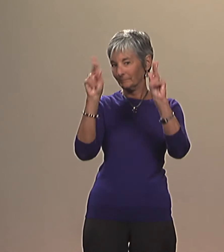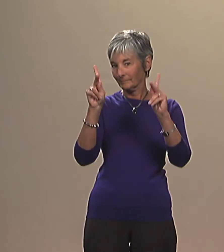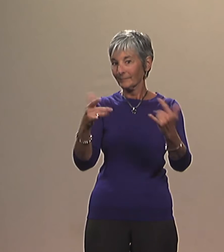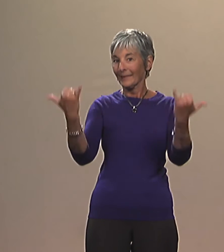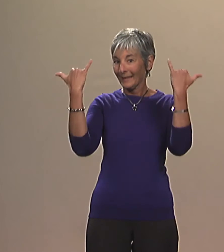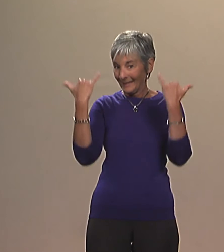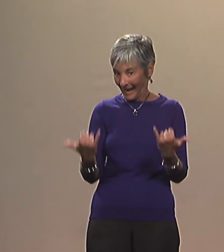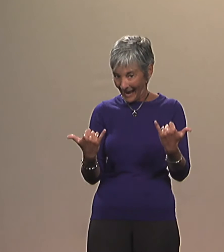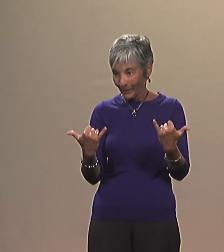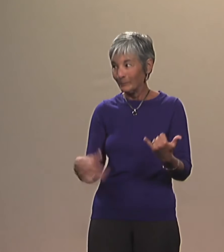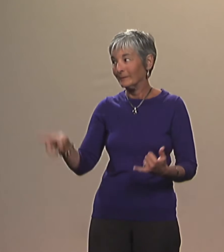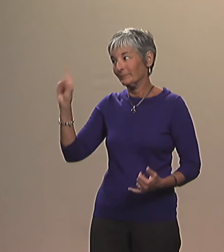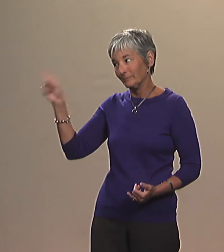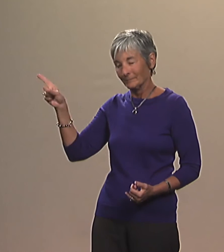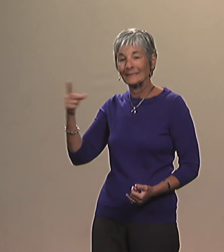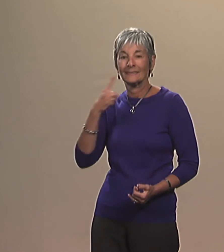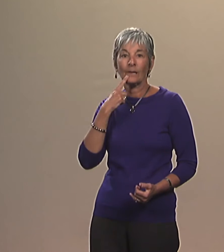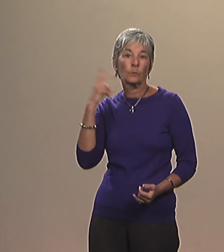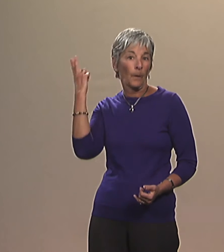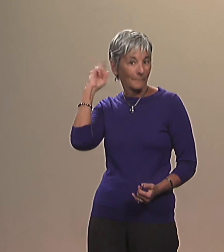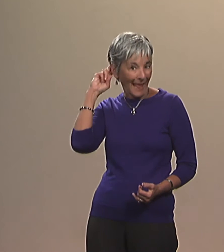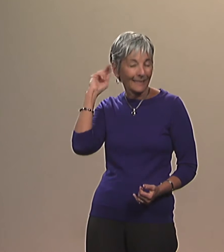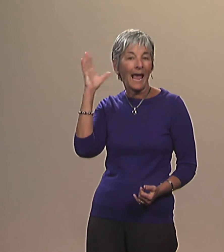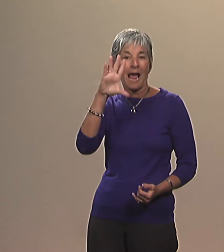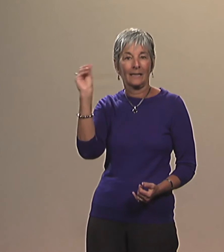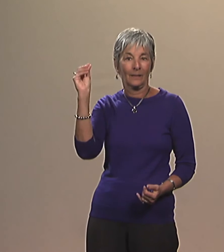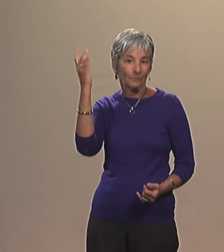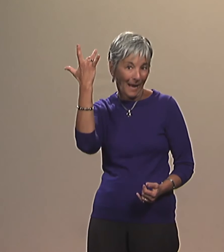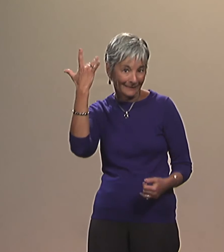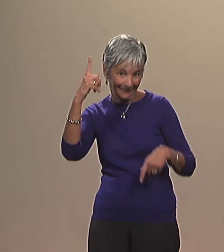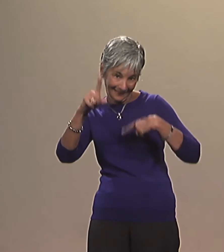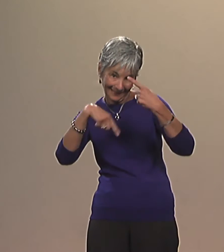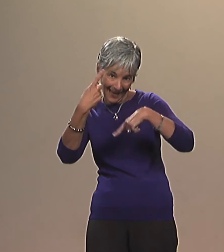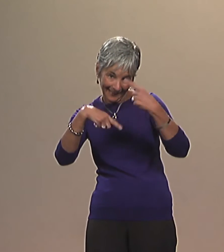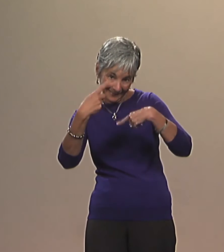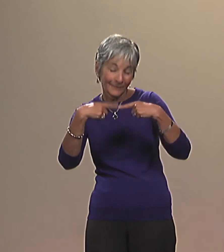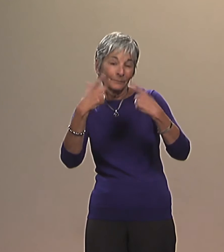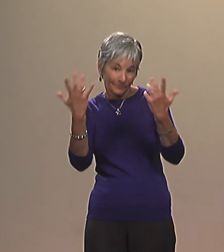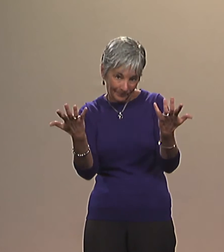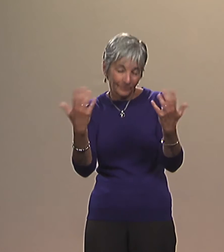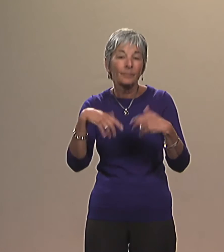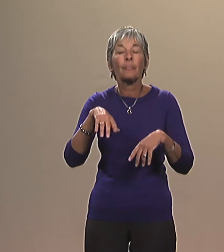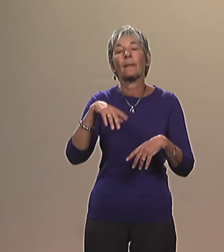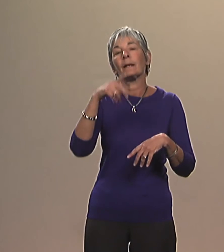Okay, now the next research discusses why signing is important for children who use cochlear implants.